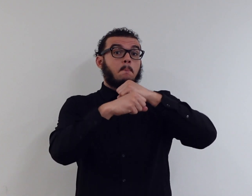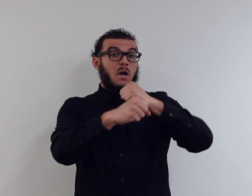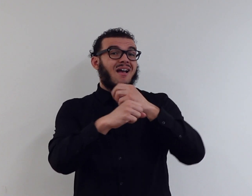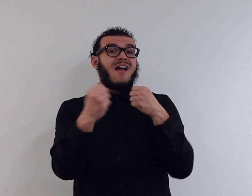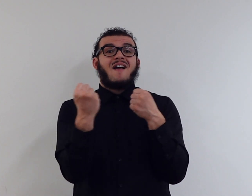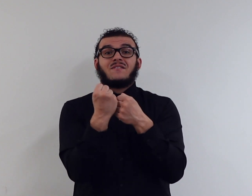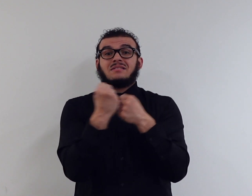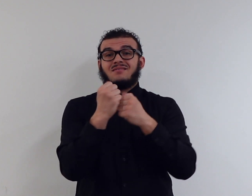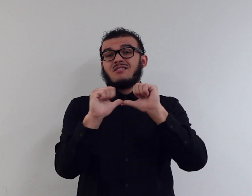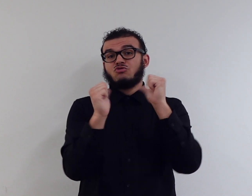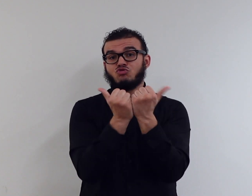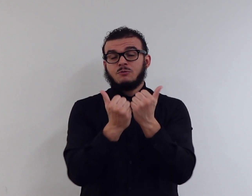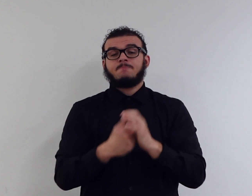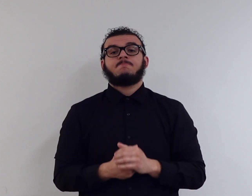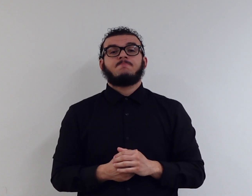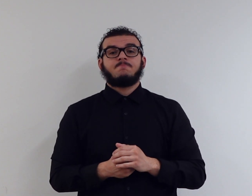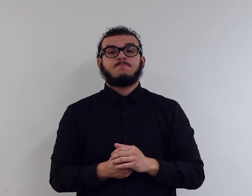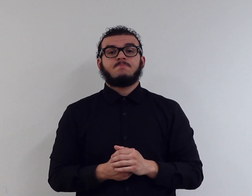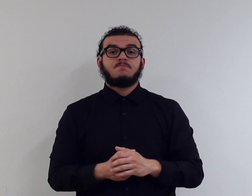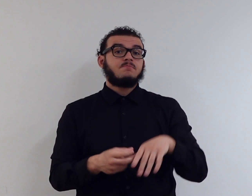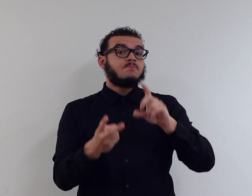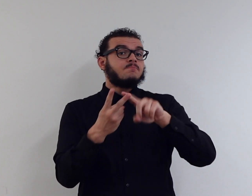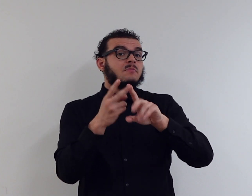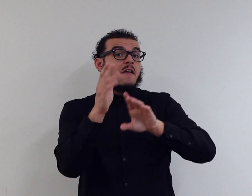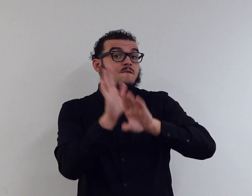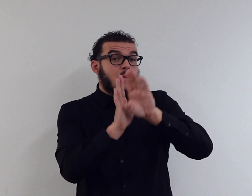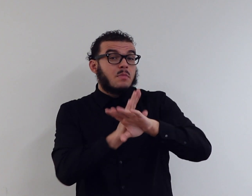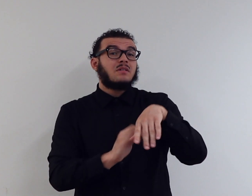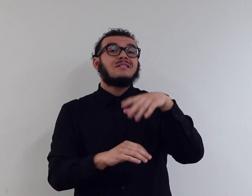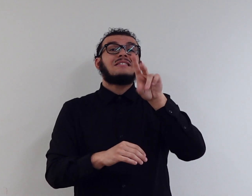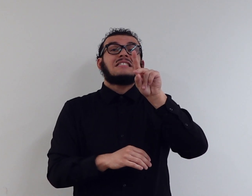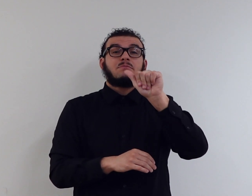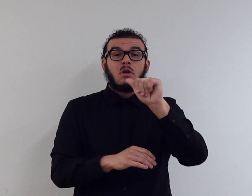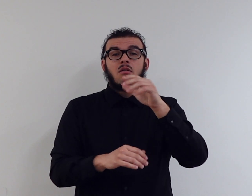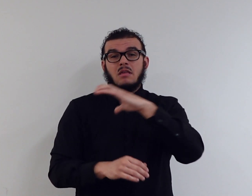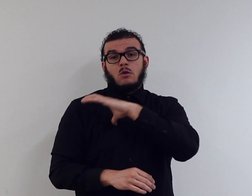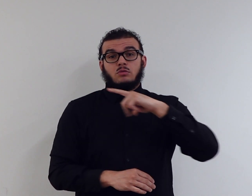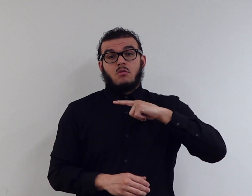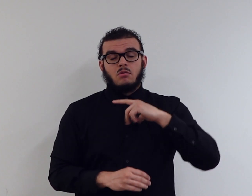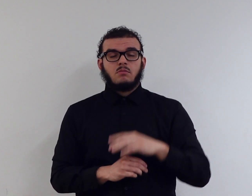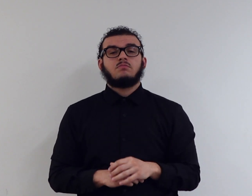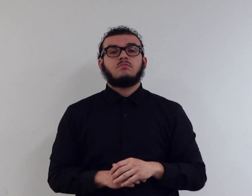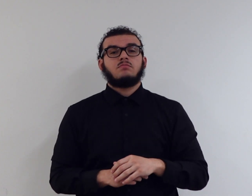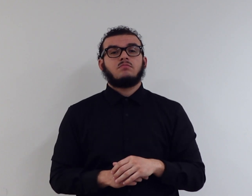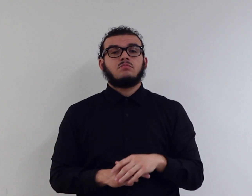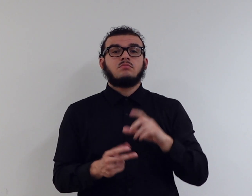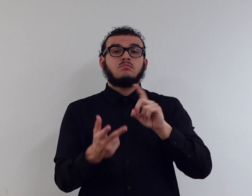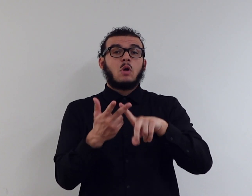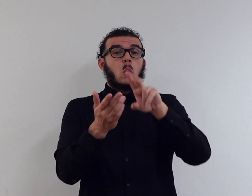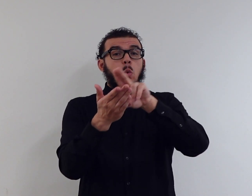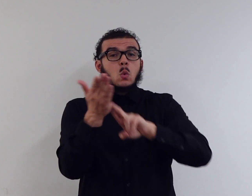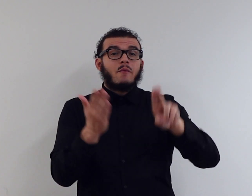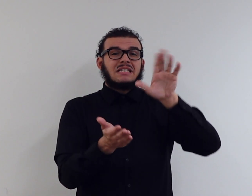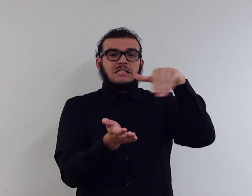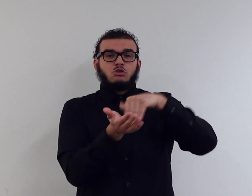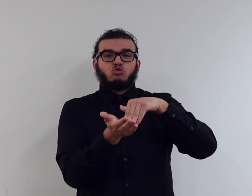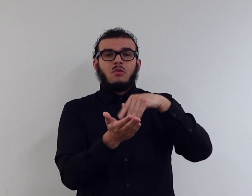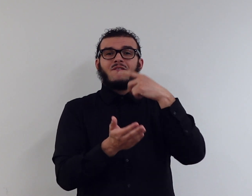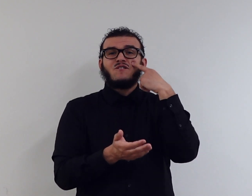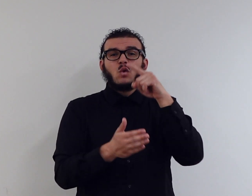advocacy agencies, developmental disability councils, university centers of excellence